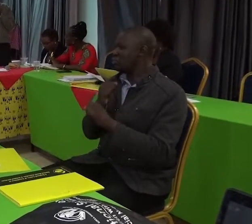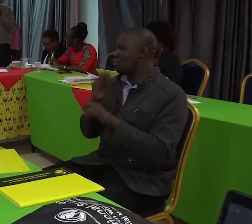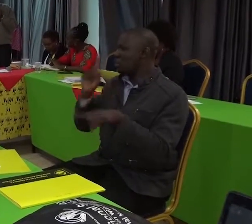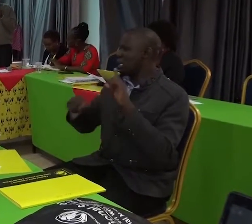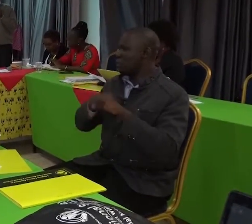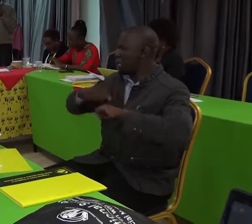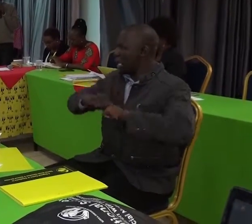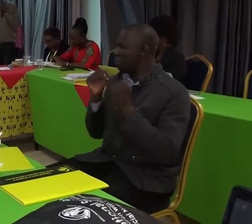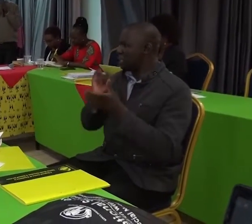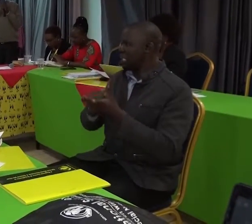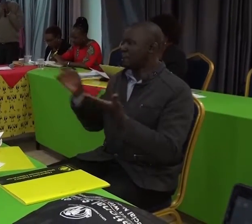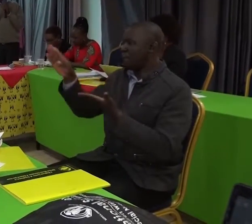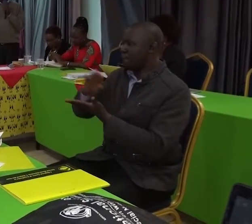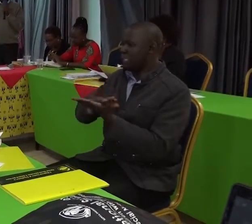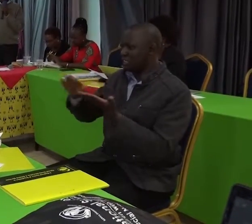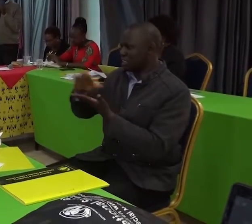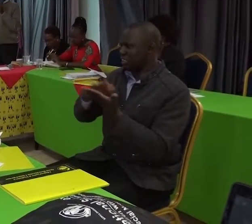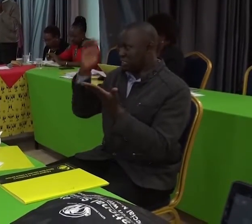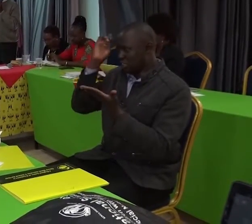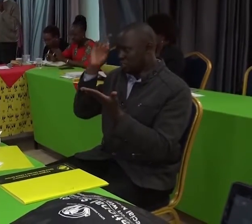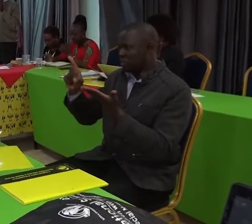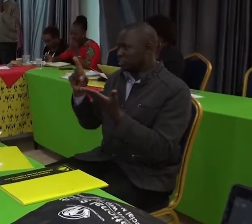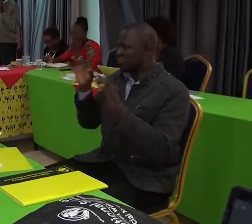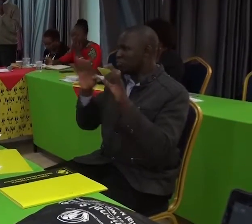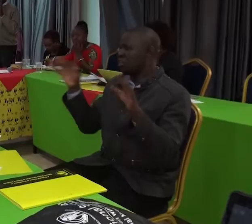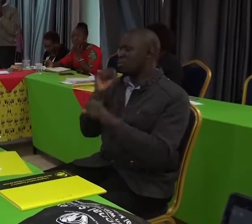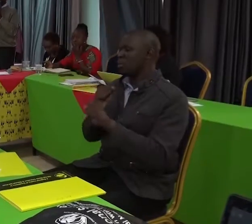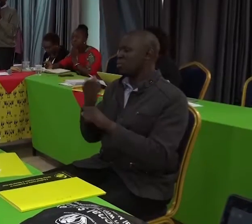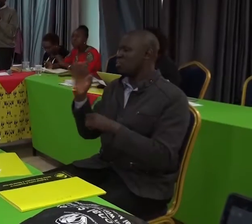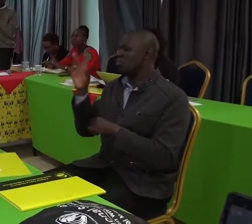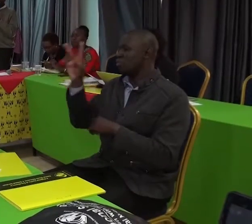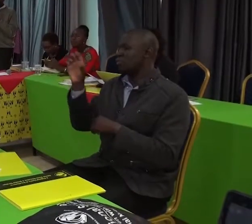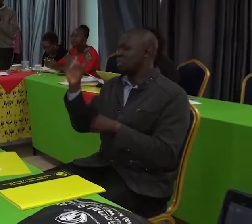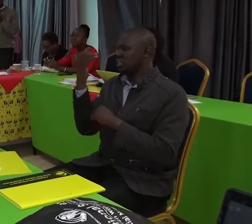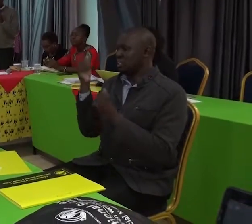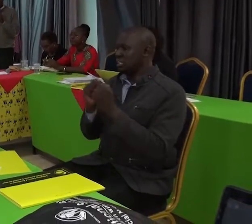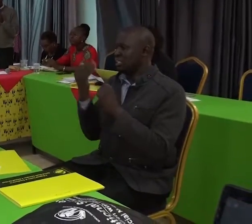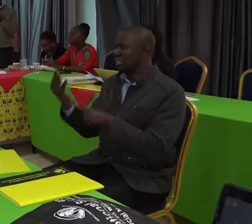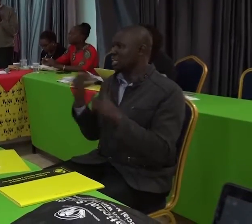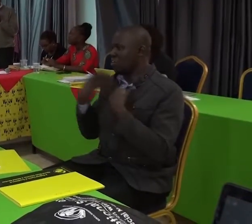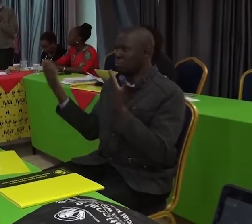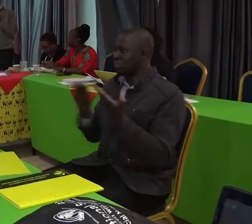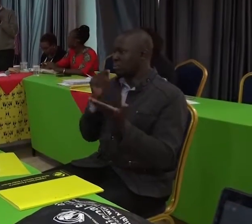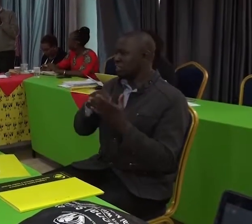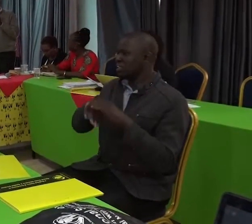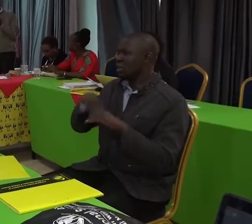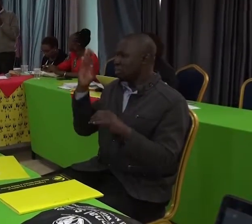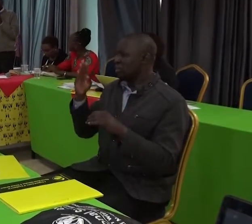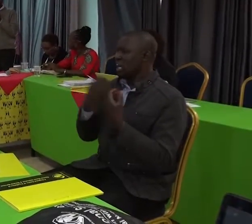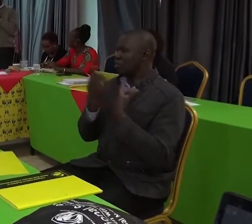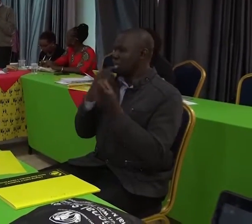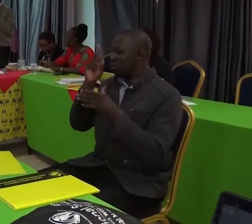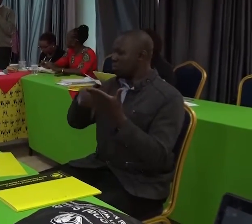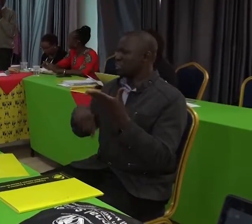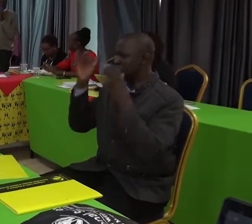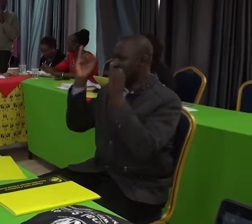Framework of 2017 has now brought it out. It has said individualized education according